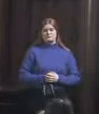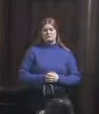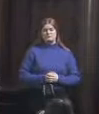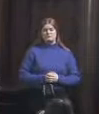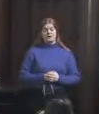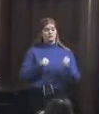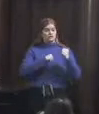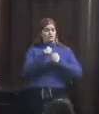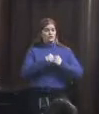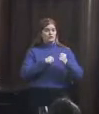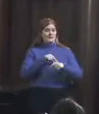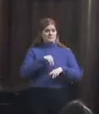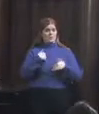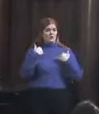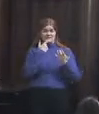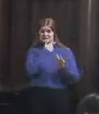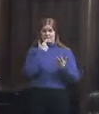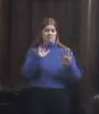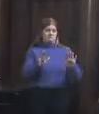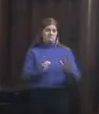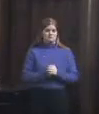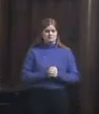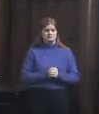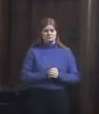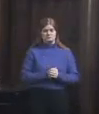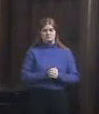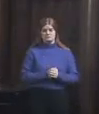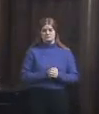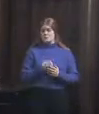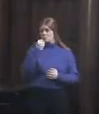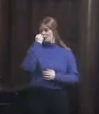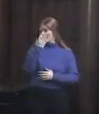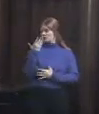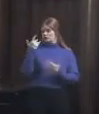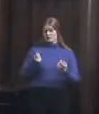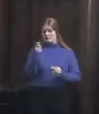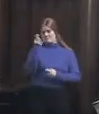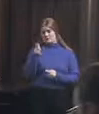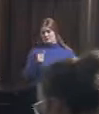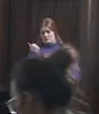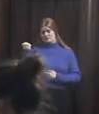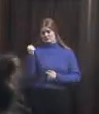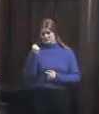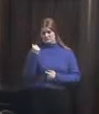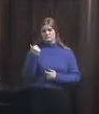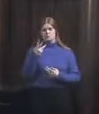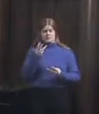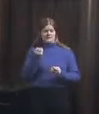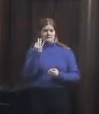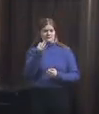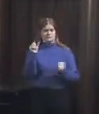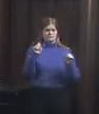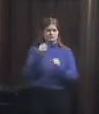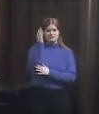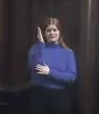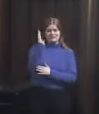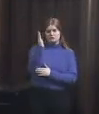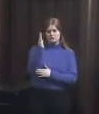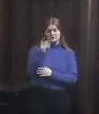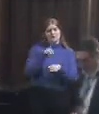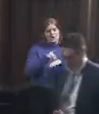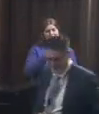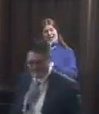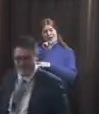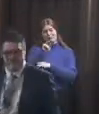The format for this morning is fairly simple. Our wonderful chairperson, Evie Nahuelwan, will give a presentation, Dr.